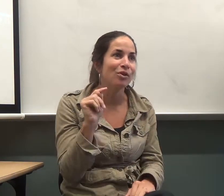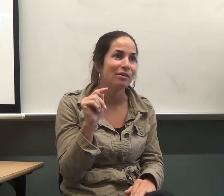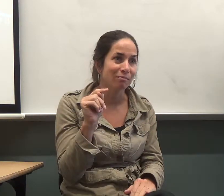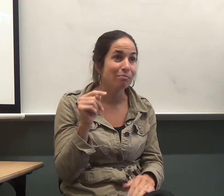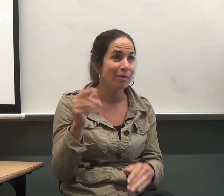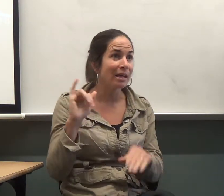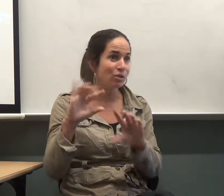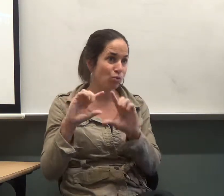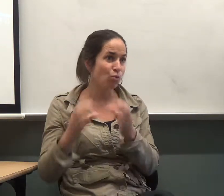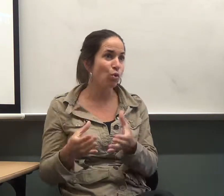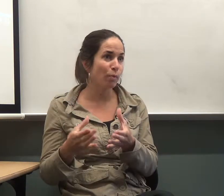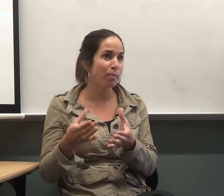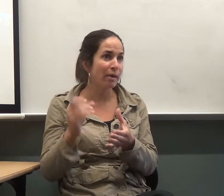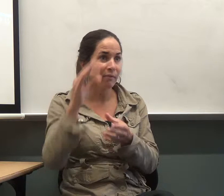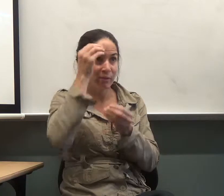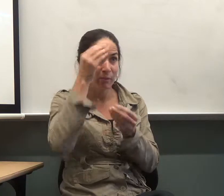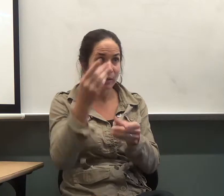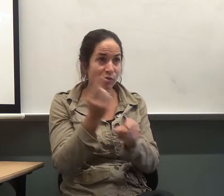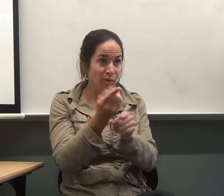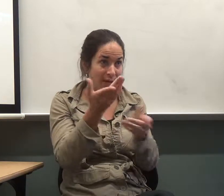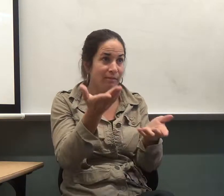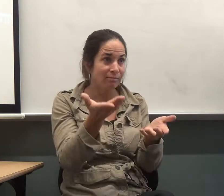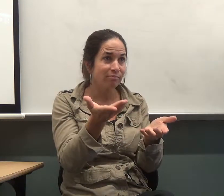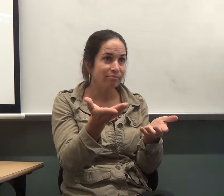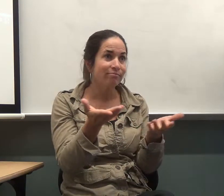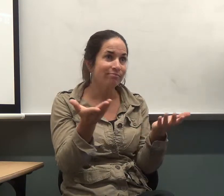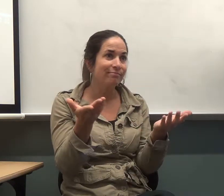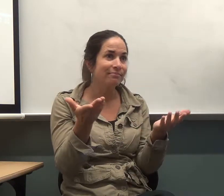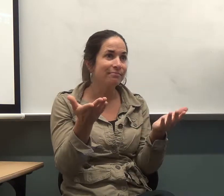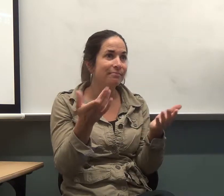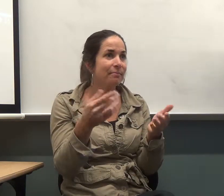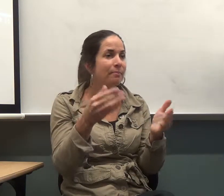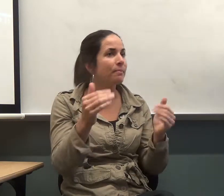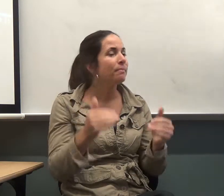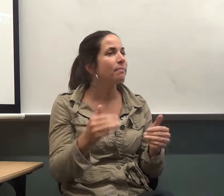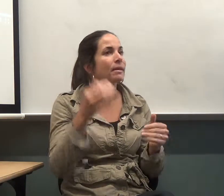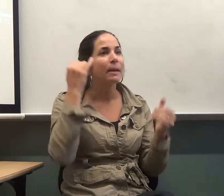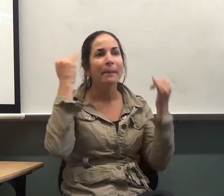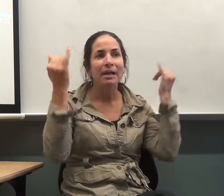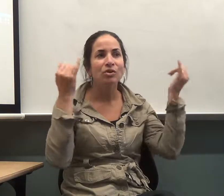Is that a grouping of information? Yeah. What about this one? Imagined.